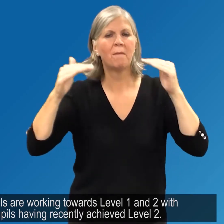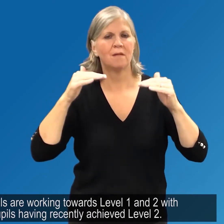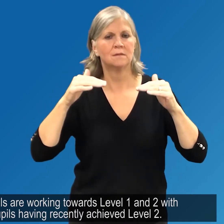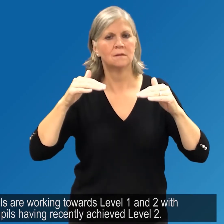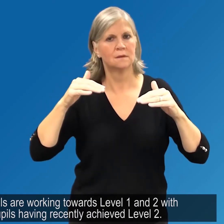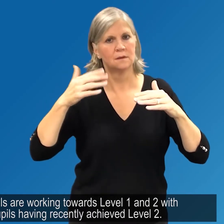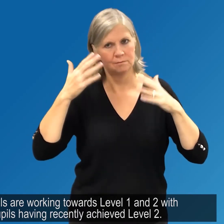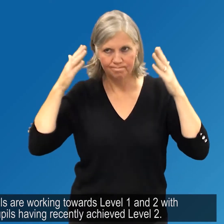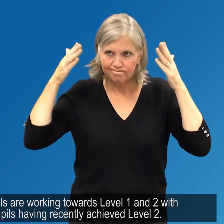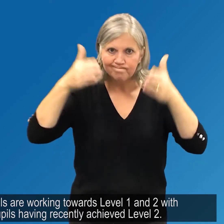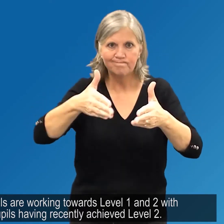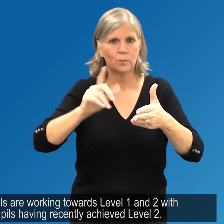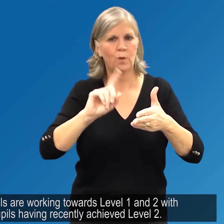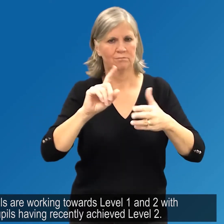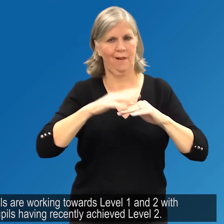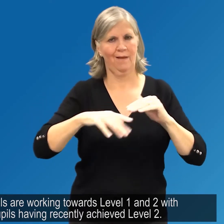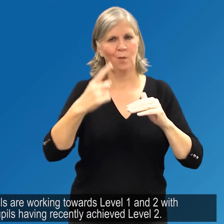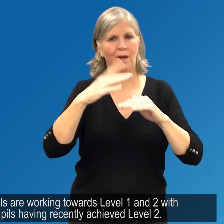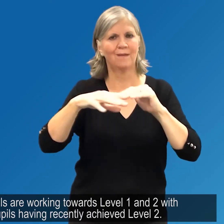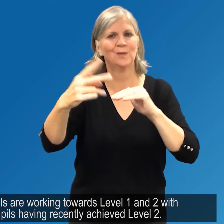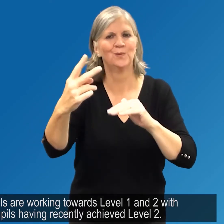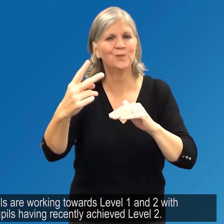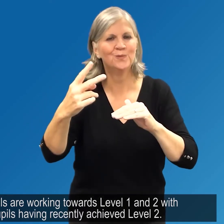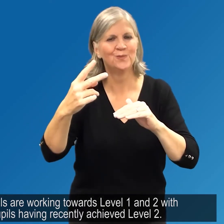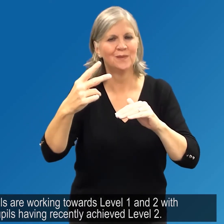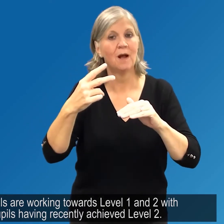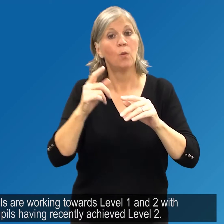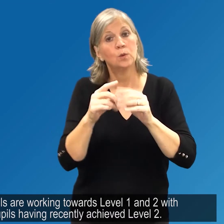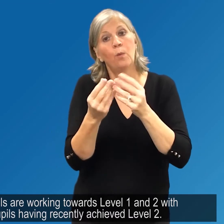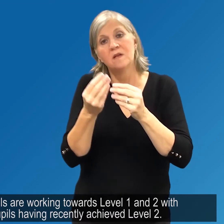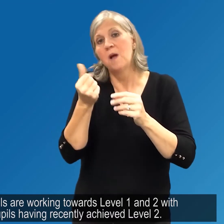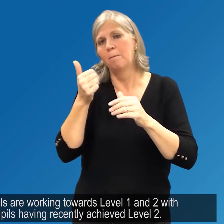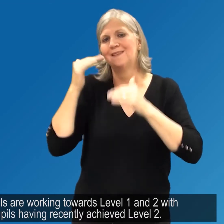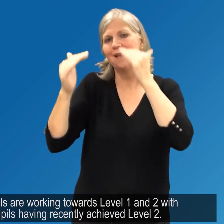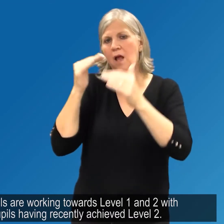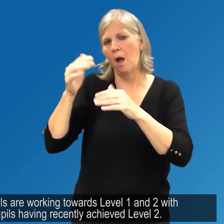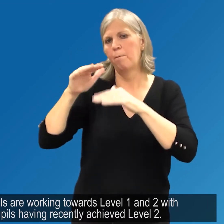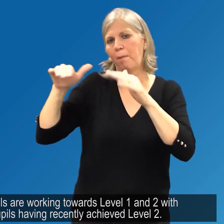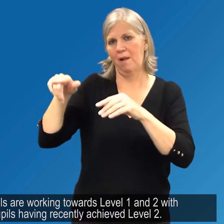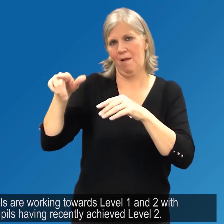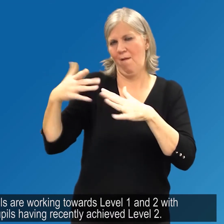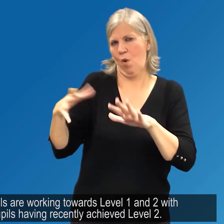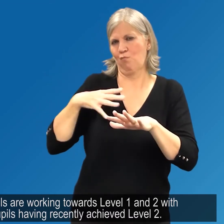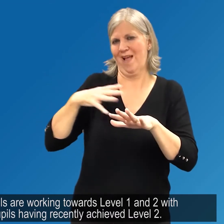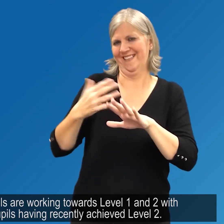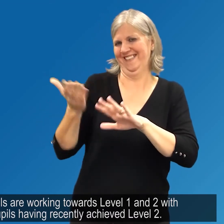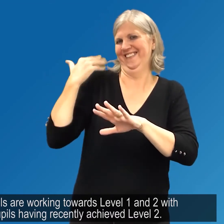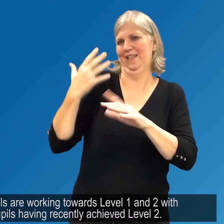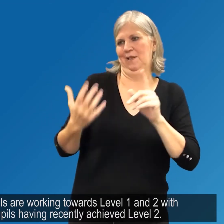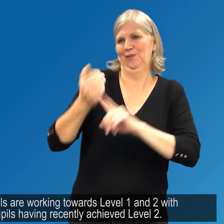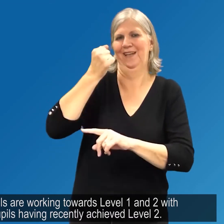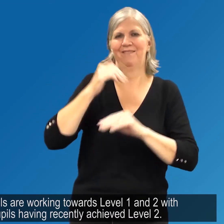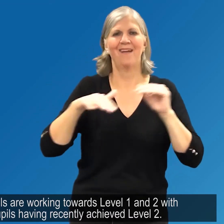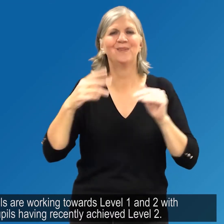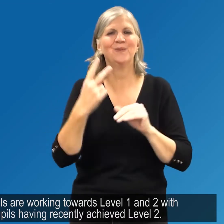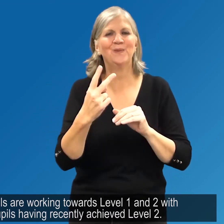All secondary pupils are working towards Level 1 and 2, with some senior pupils having recently achieved Level 2.